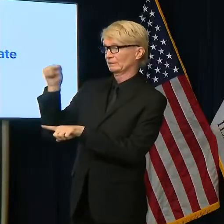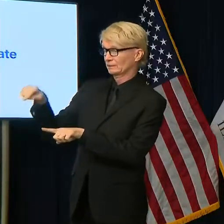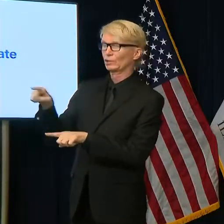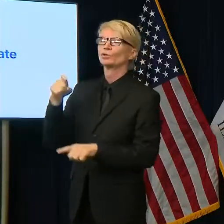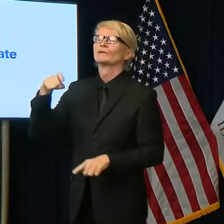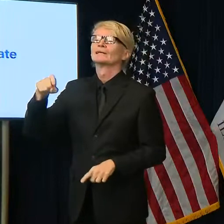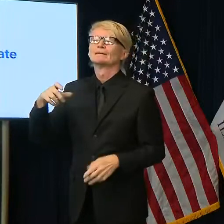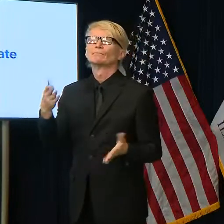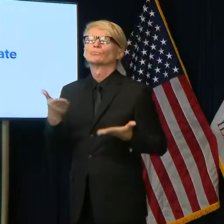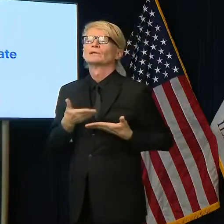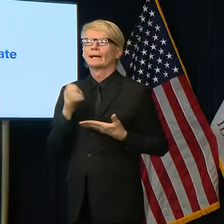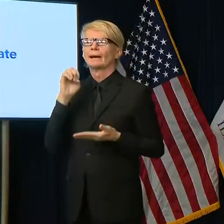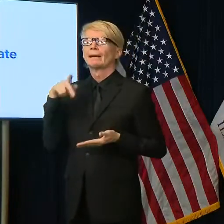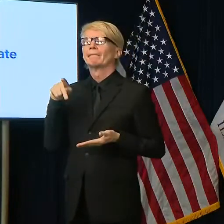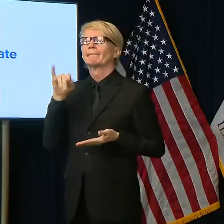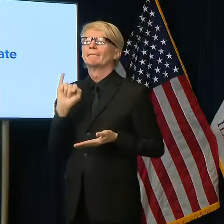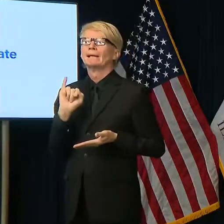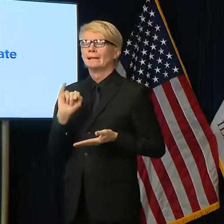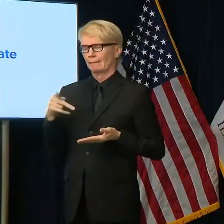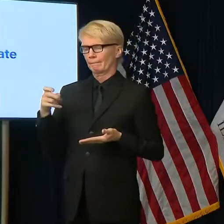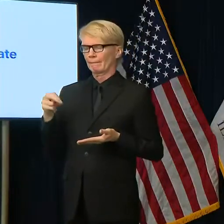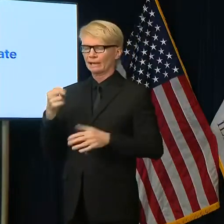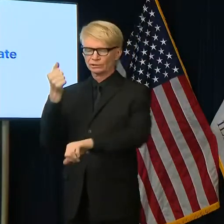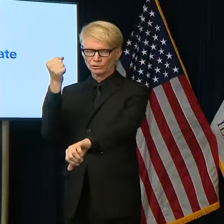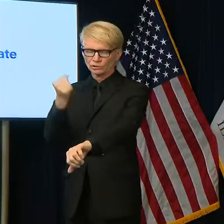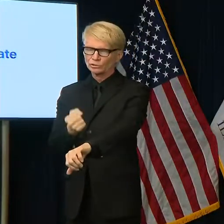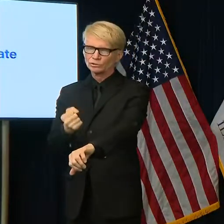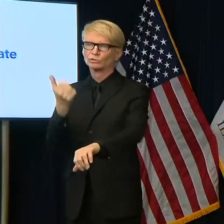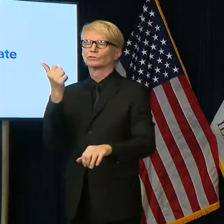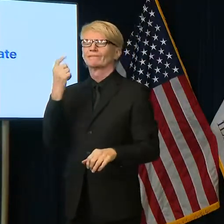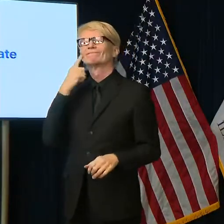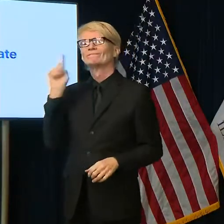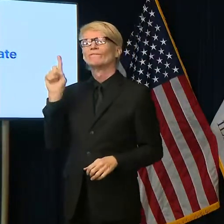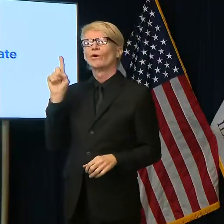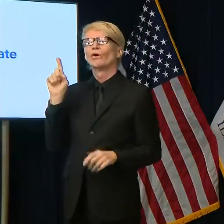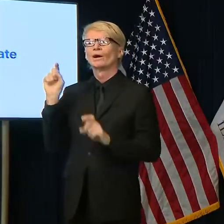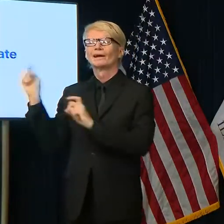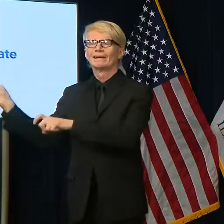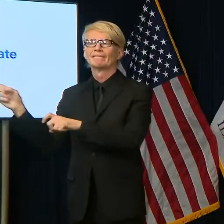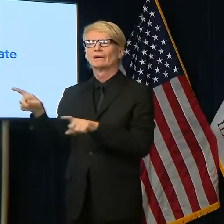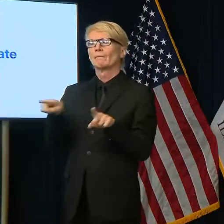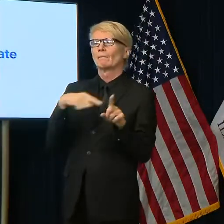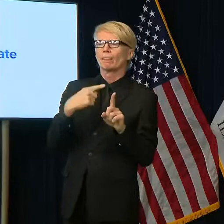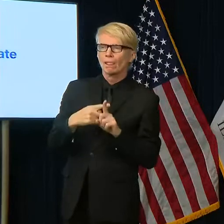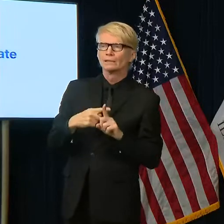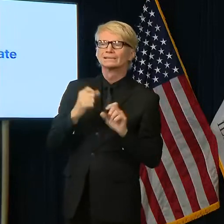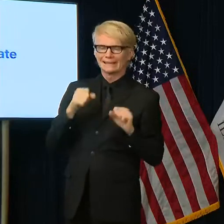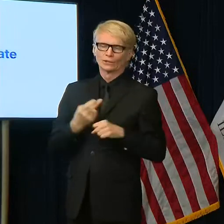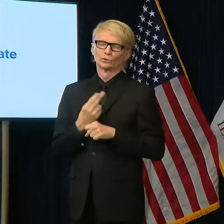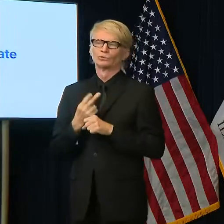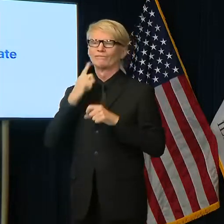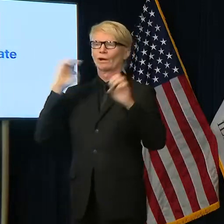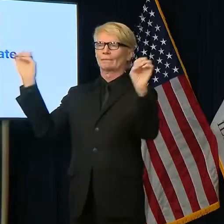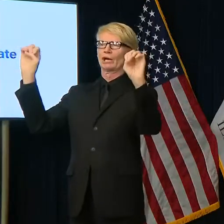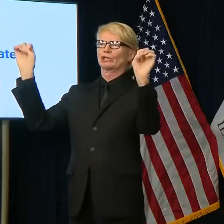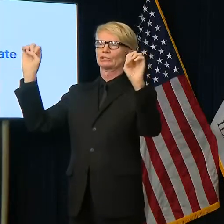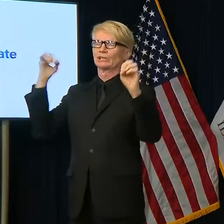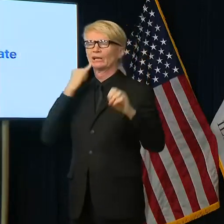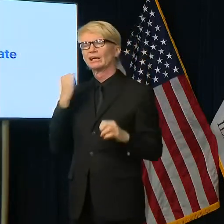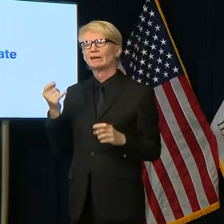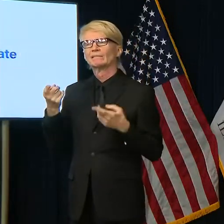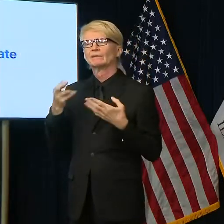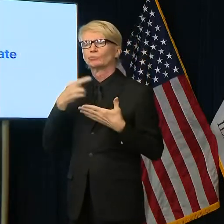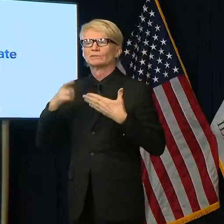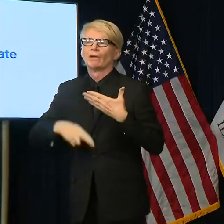EpiPen available in the medical settings where it would be administered. They would also have access to that emergency care. So